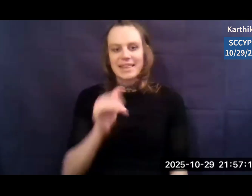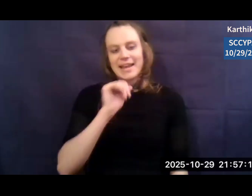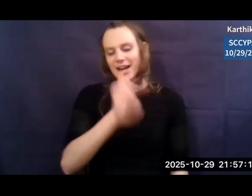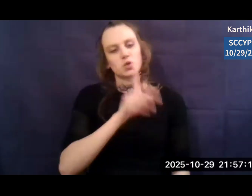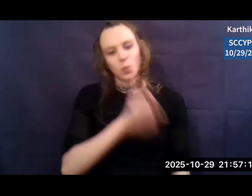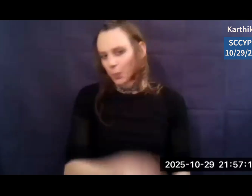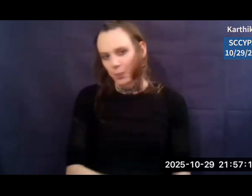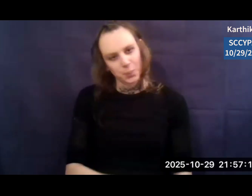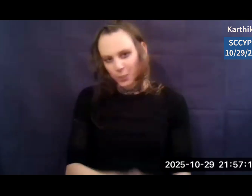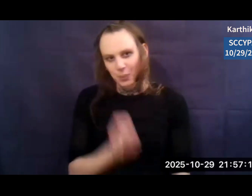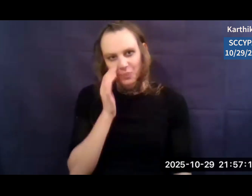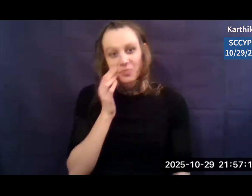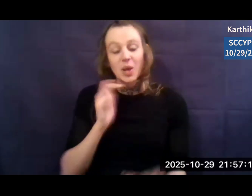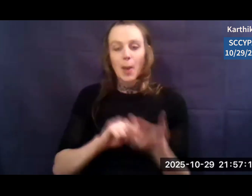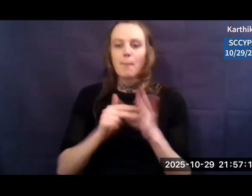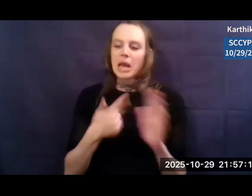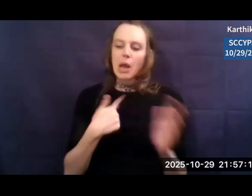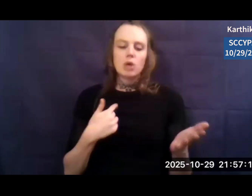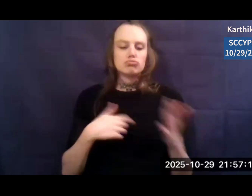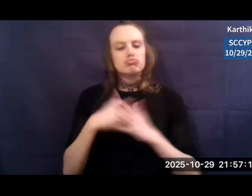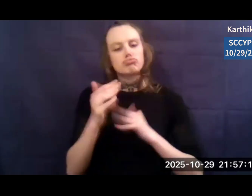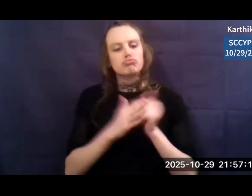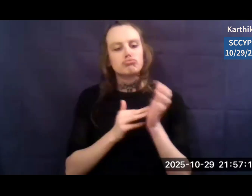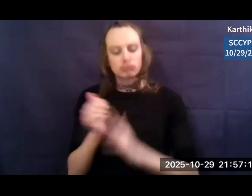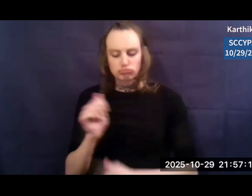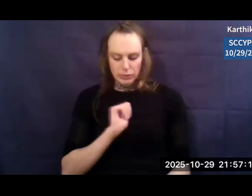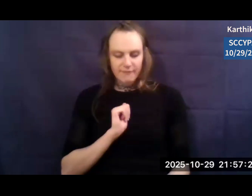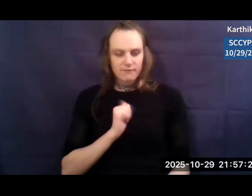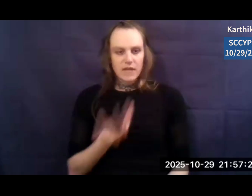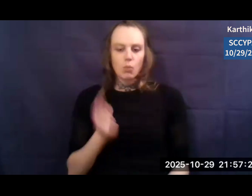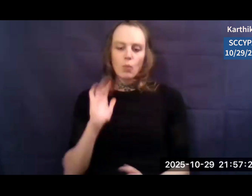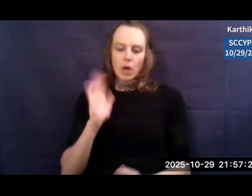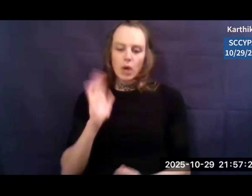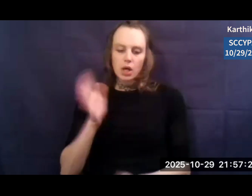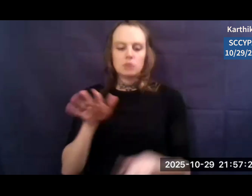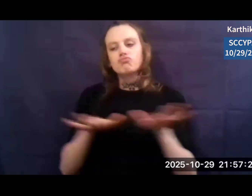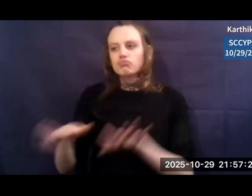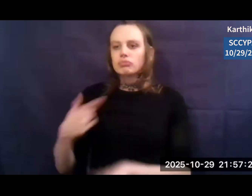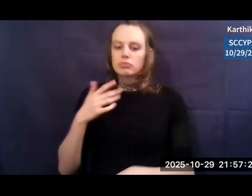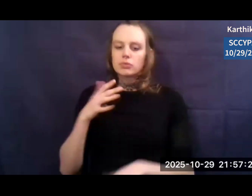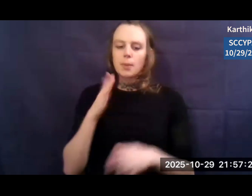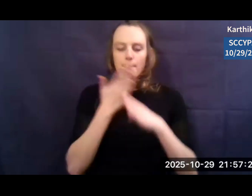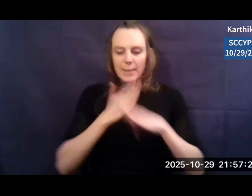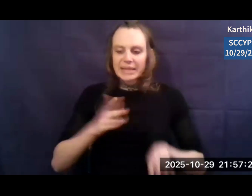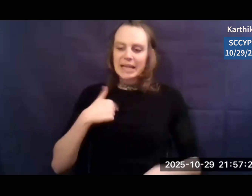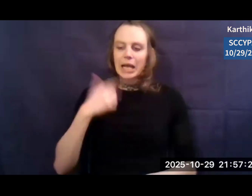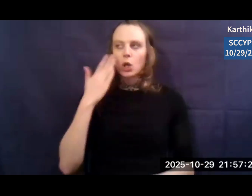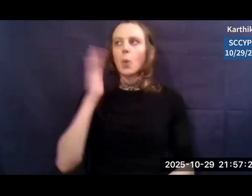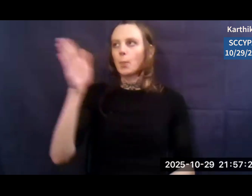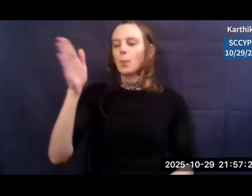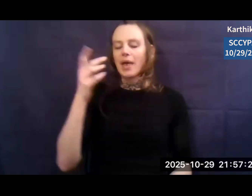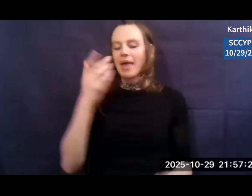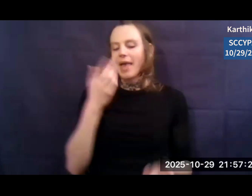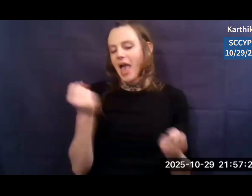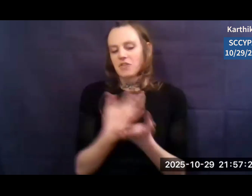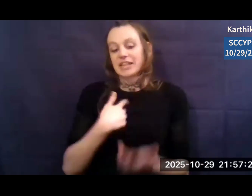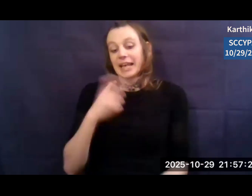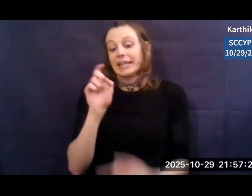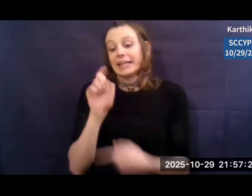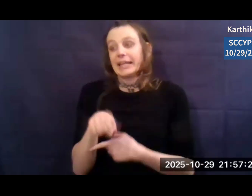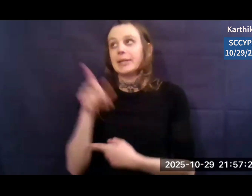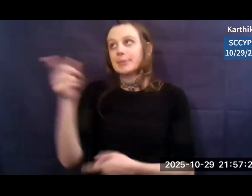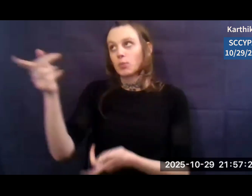be comfortable in my own skin and that I'll be like serene and know that God will provide for me what I need, but not necessarily what I want.